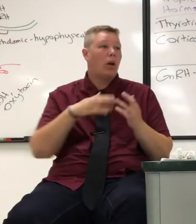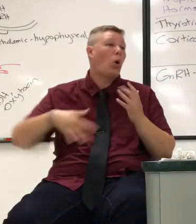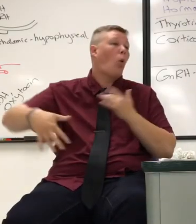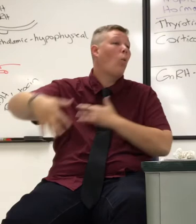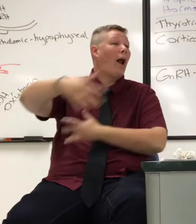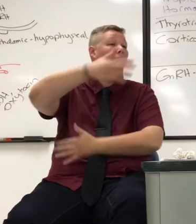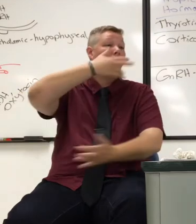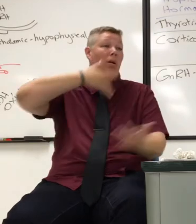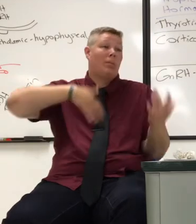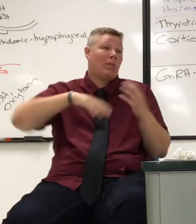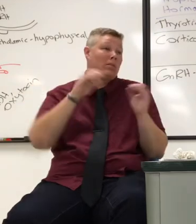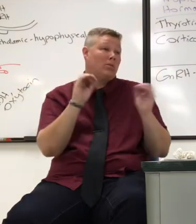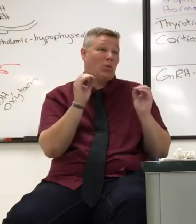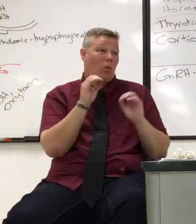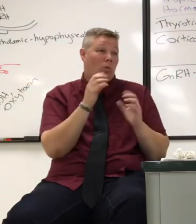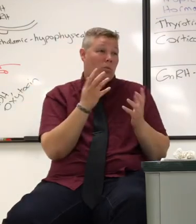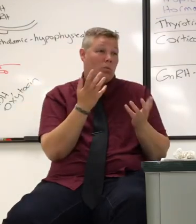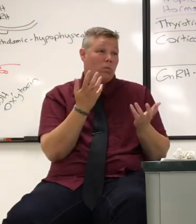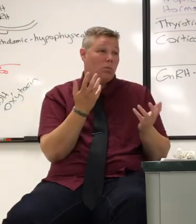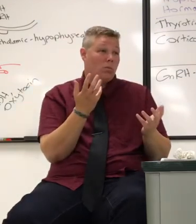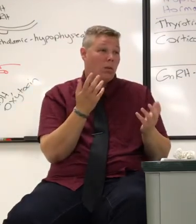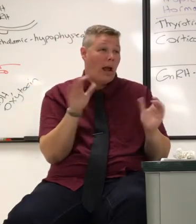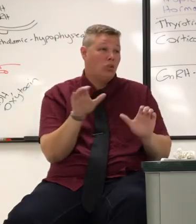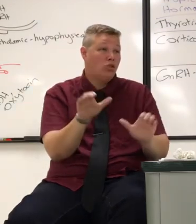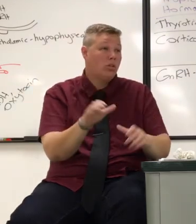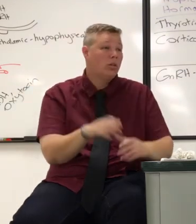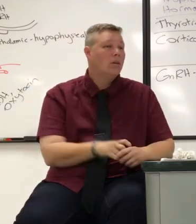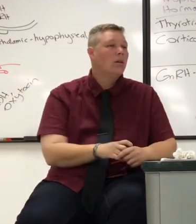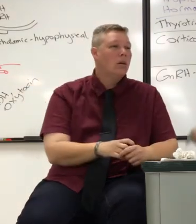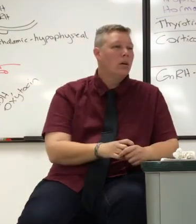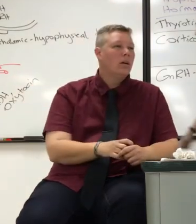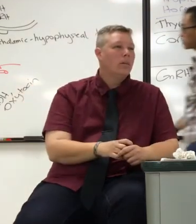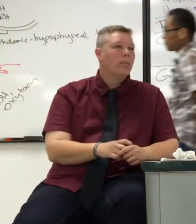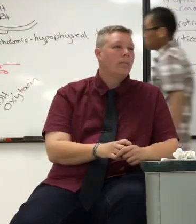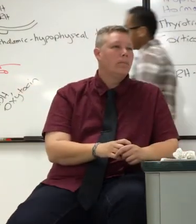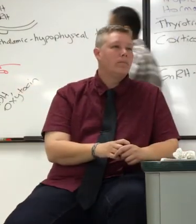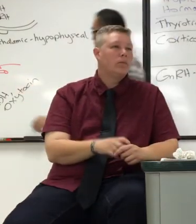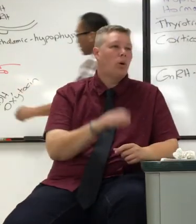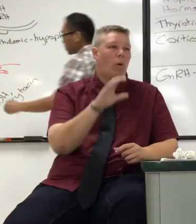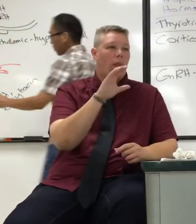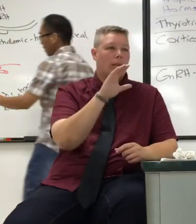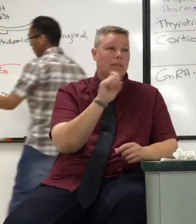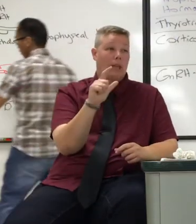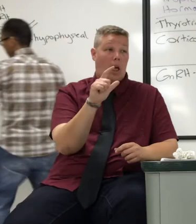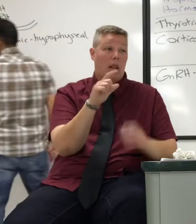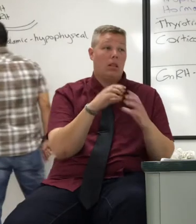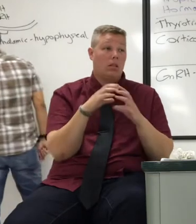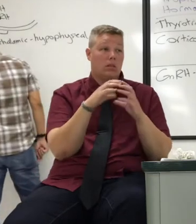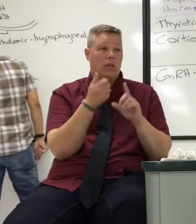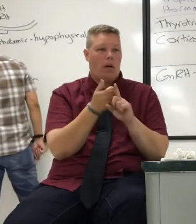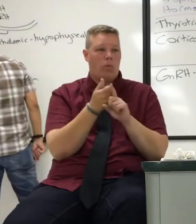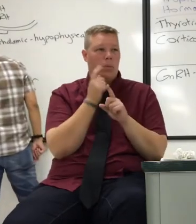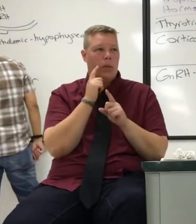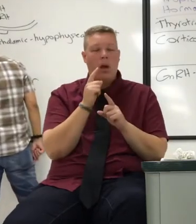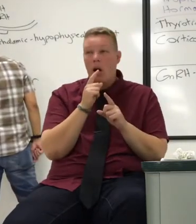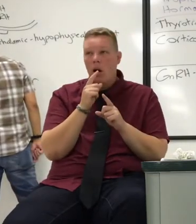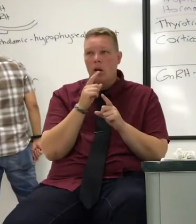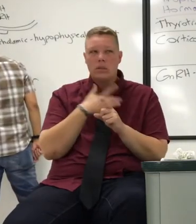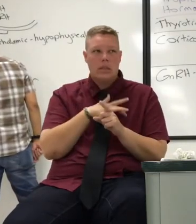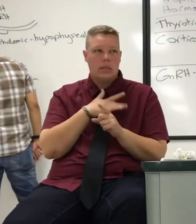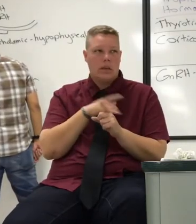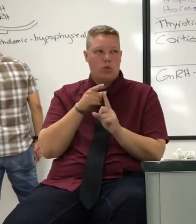not going to do anything. Okay. Yeah, so the cells are incident to GnRH are right here in the anterior pituitary.